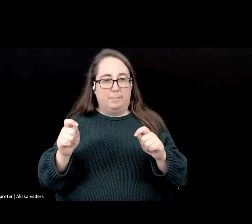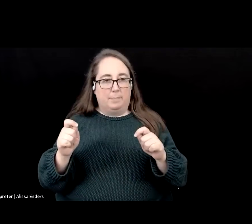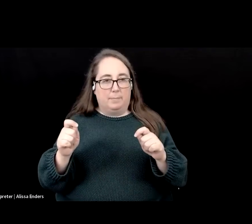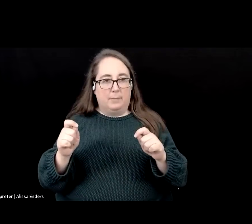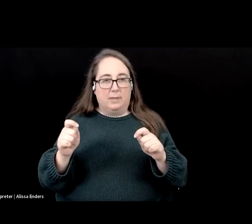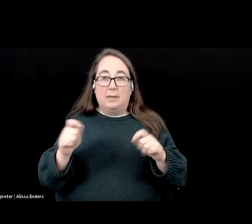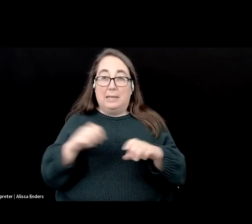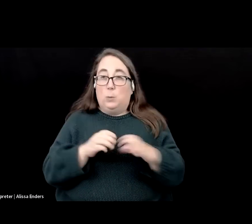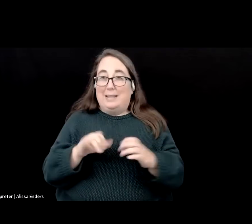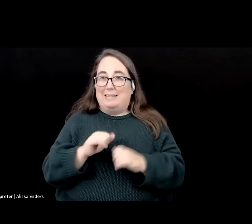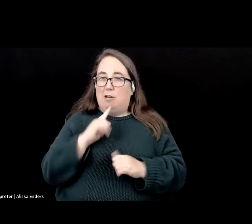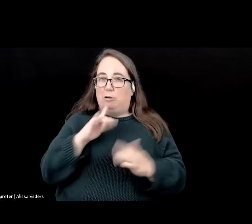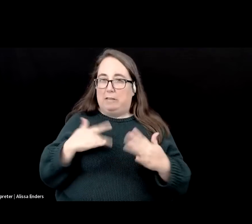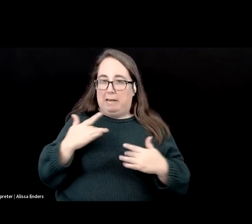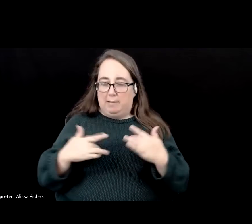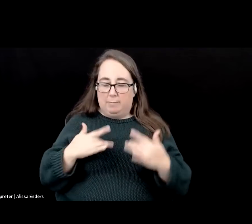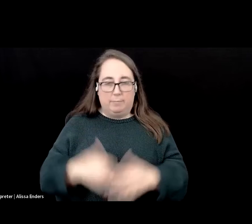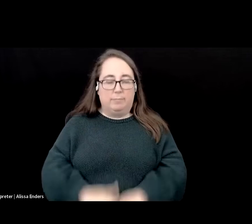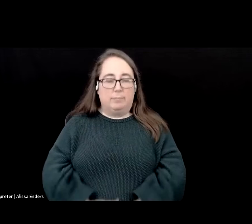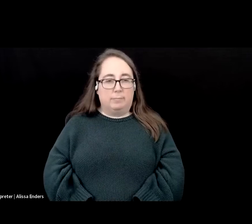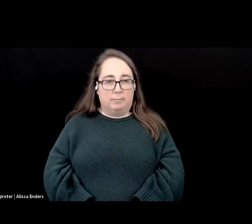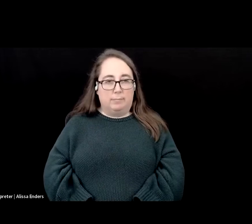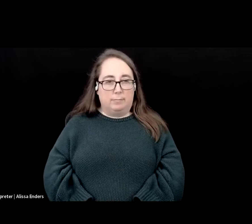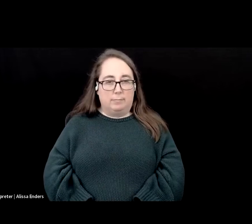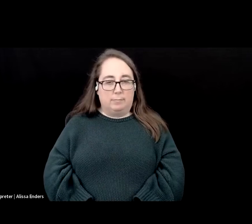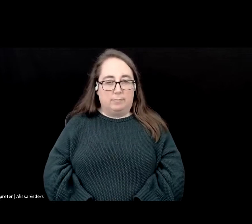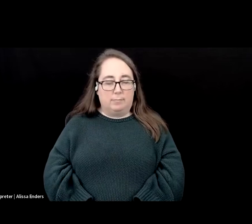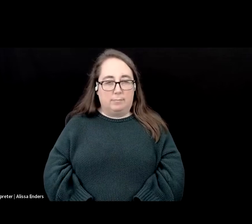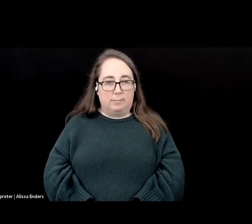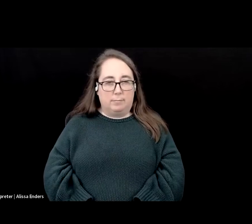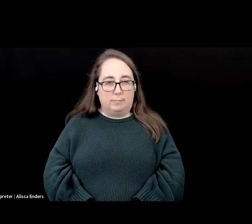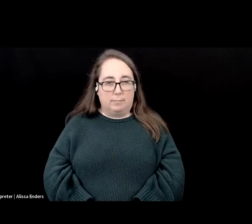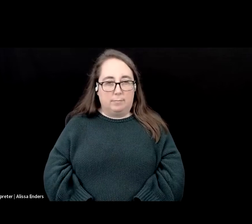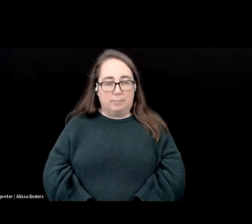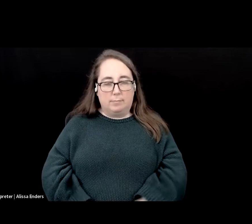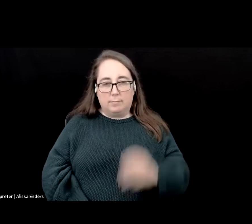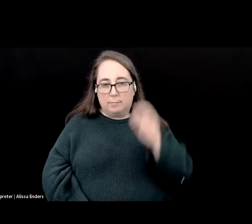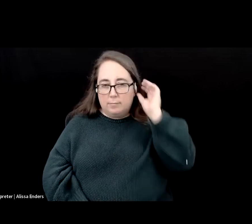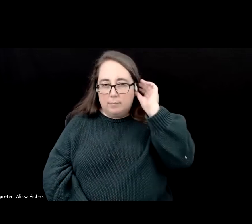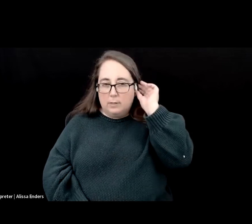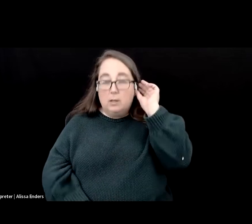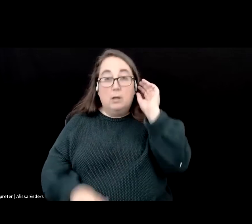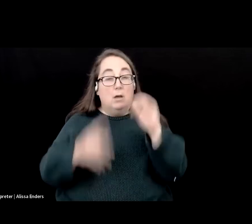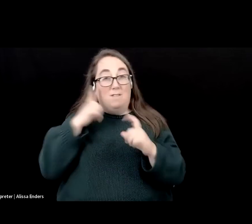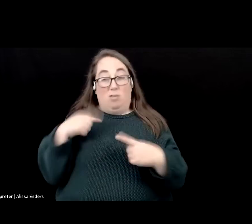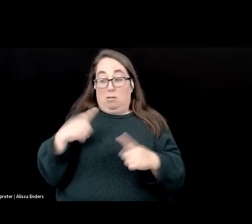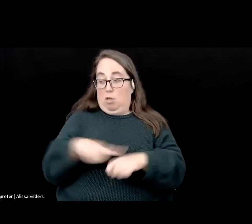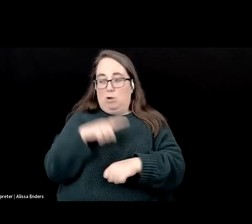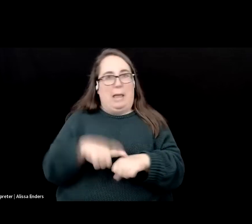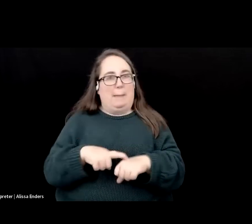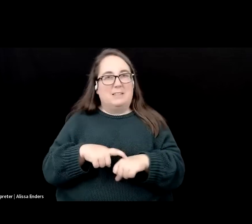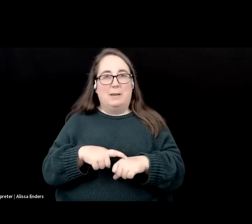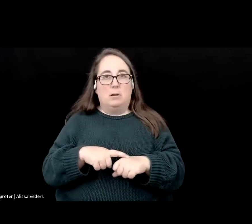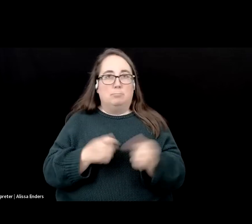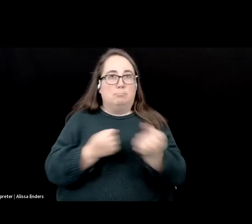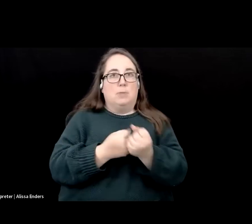exciting. Because for a long time, our discourse about abortion has been two-sided, right? It's been a binary. You're